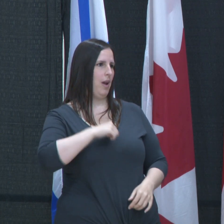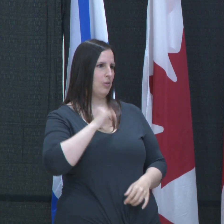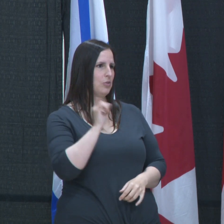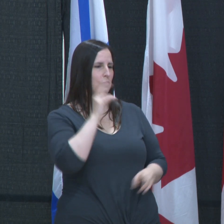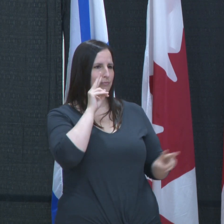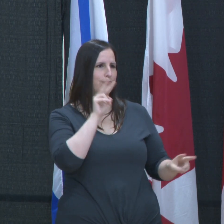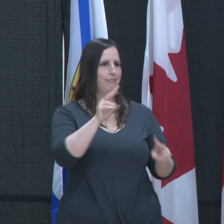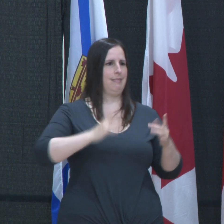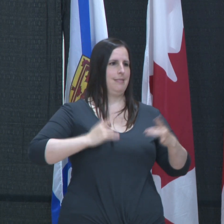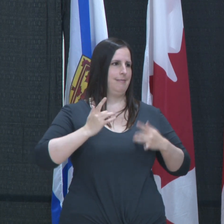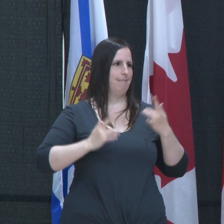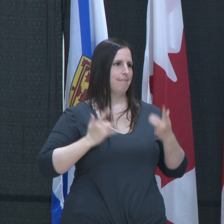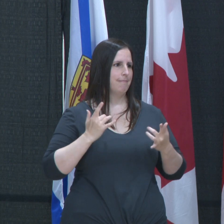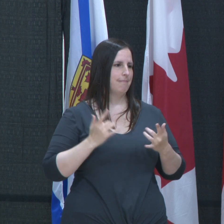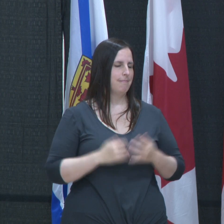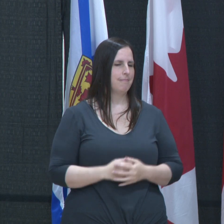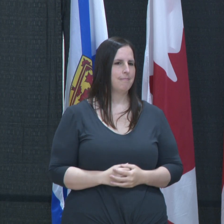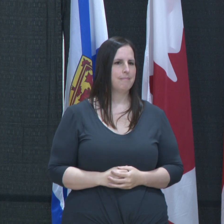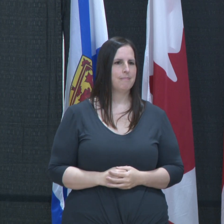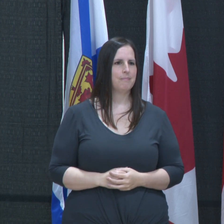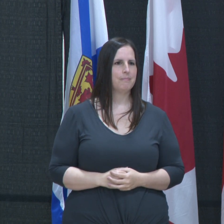see you shine.